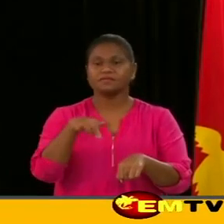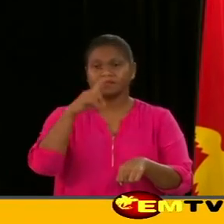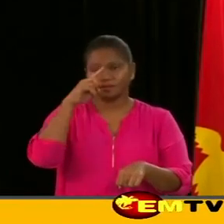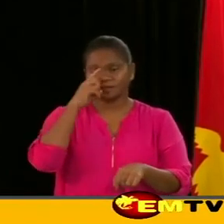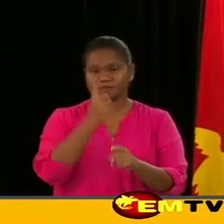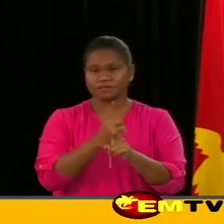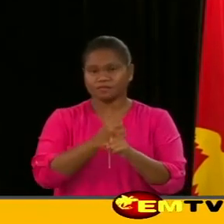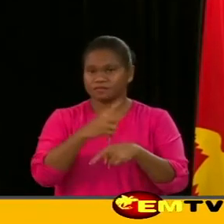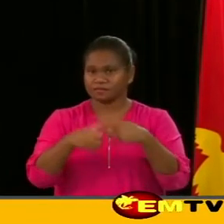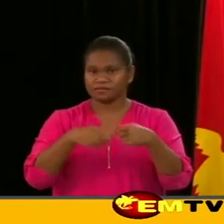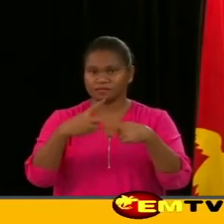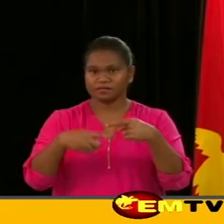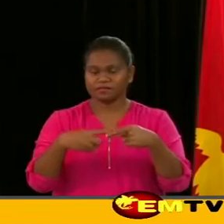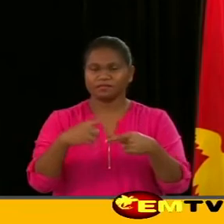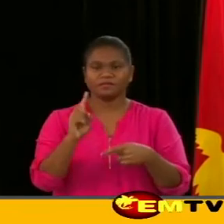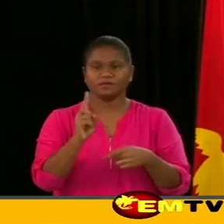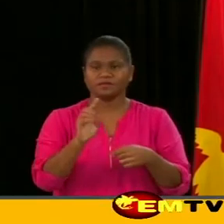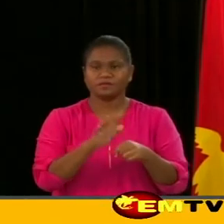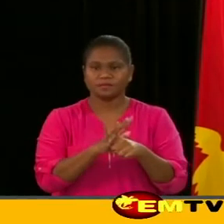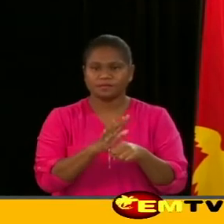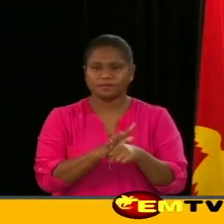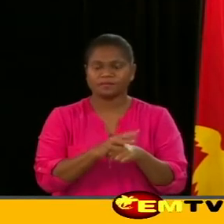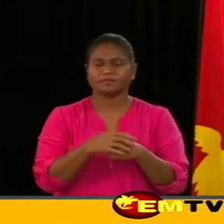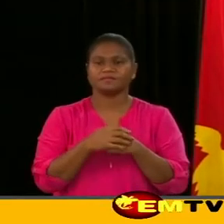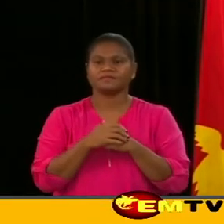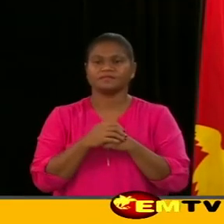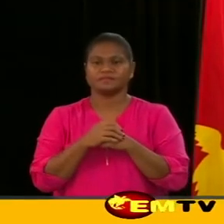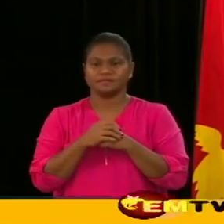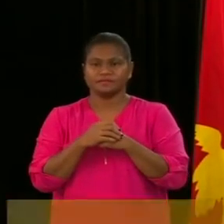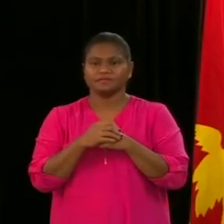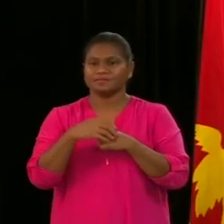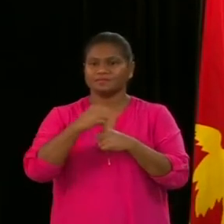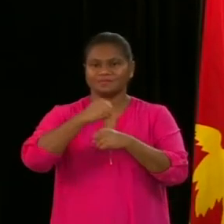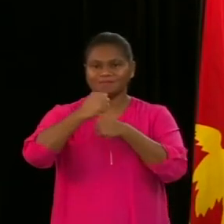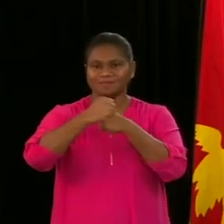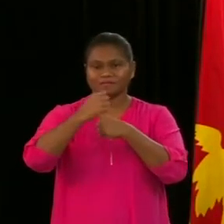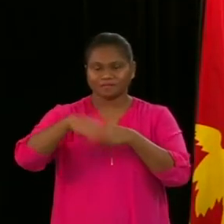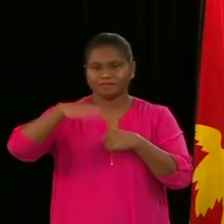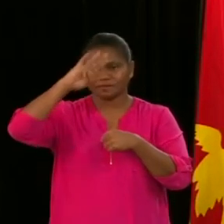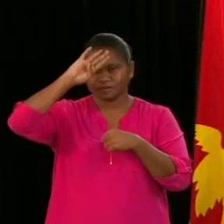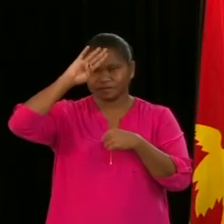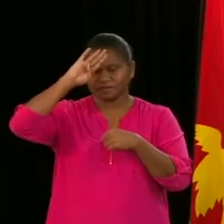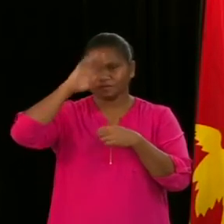on what's the appropriate response to this, to the national response to combating the spread of COVID-19.